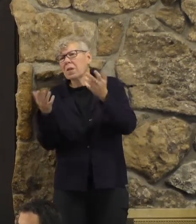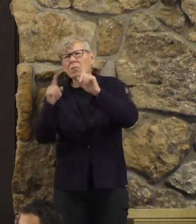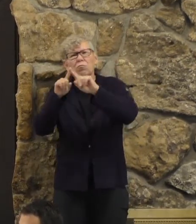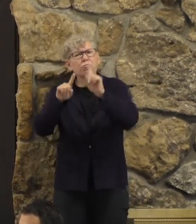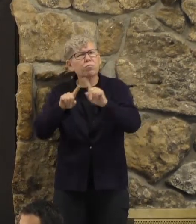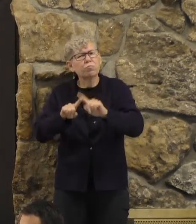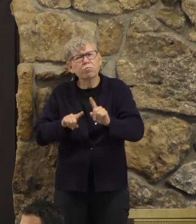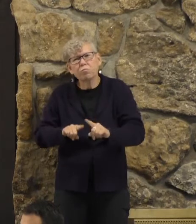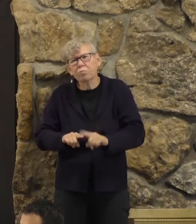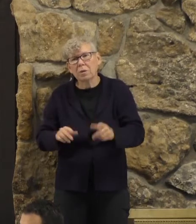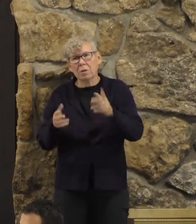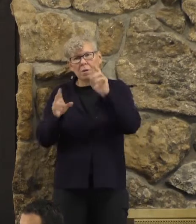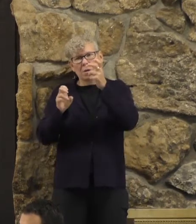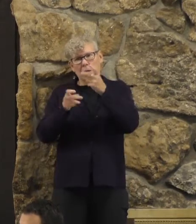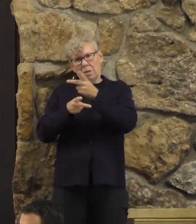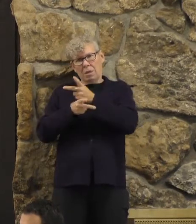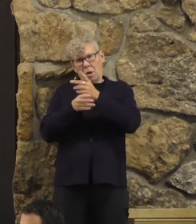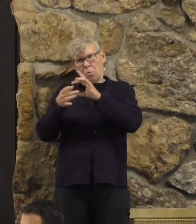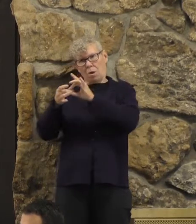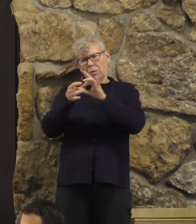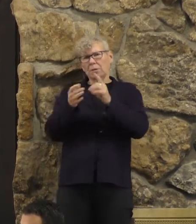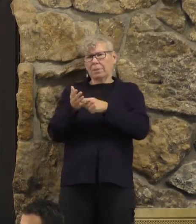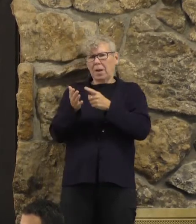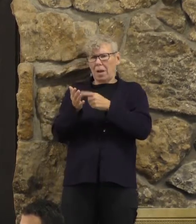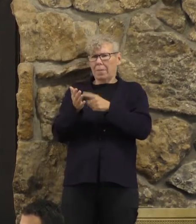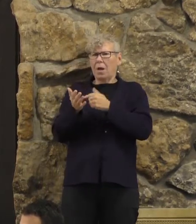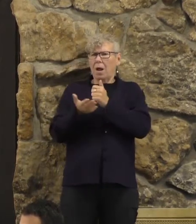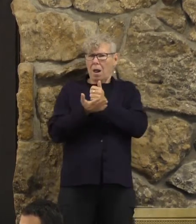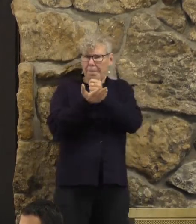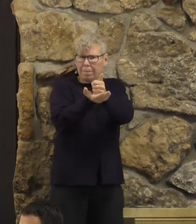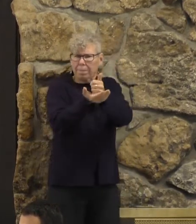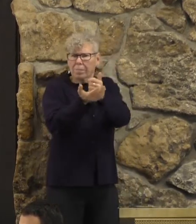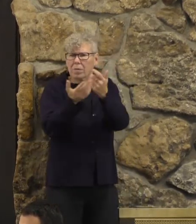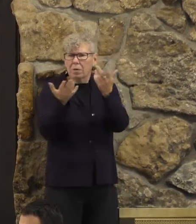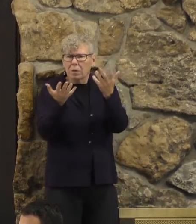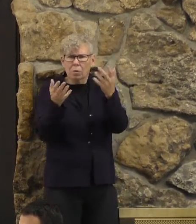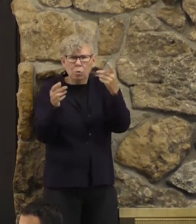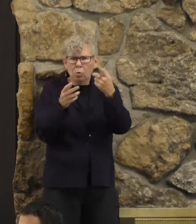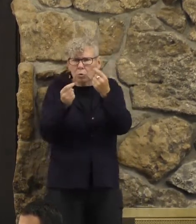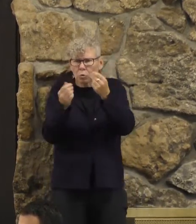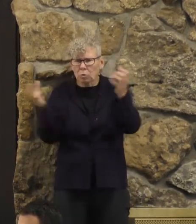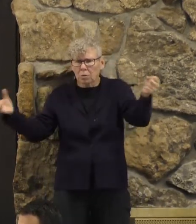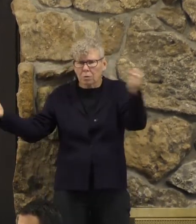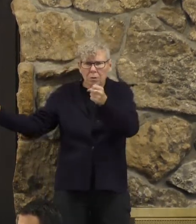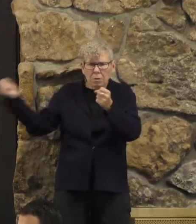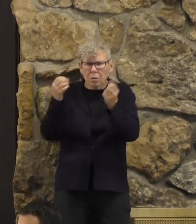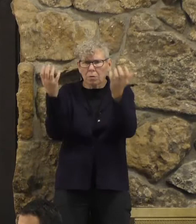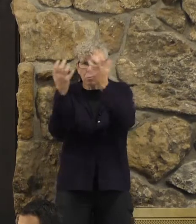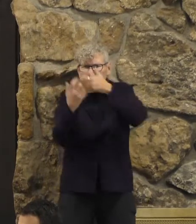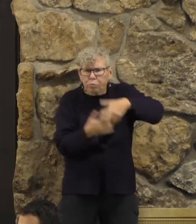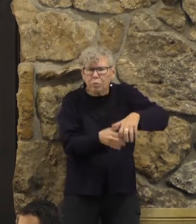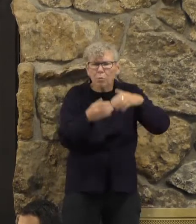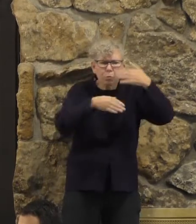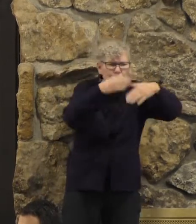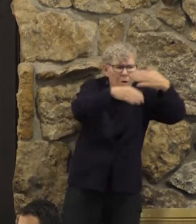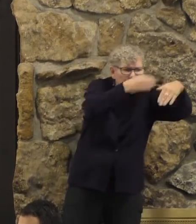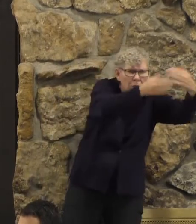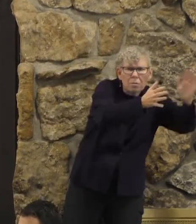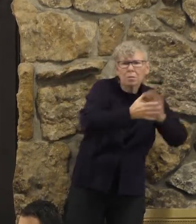a helpful link, a bridge in this process. Perhaps a member has established a